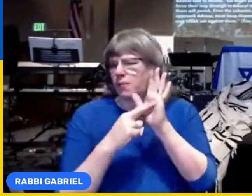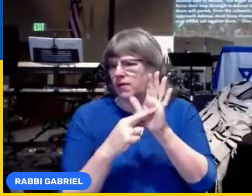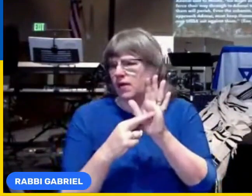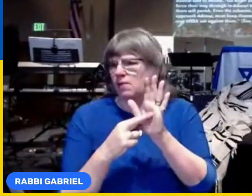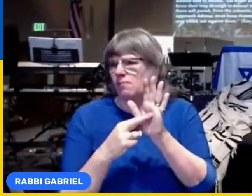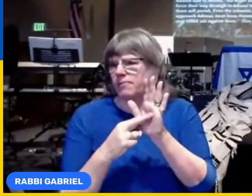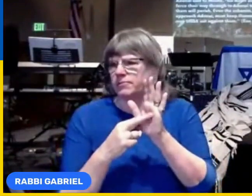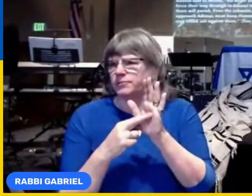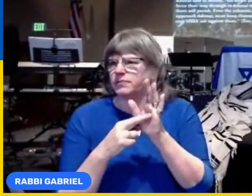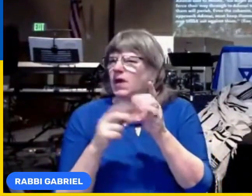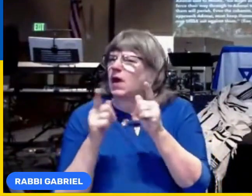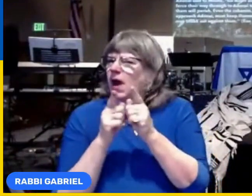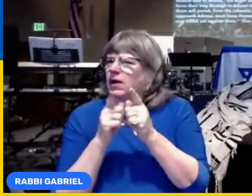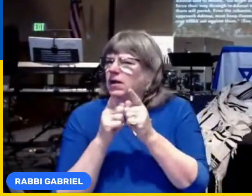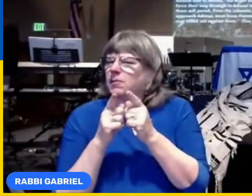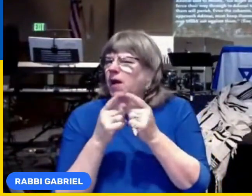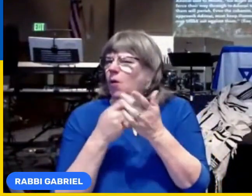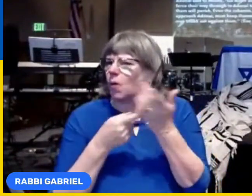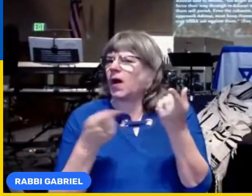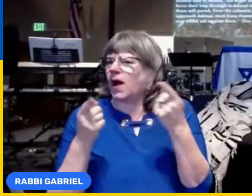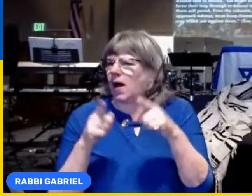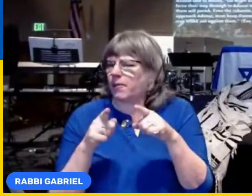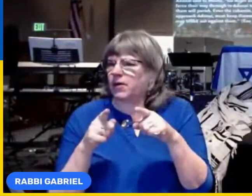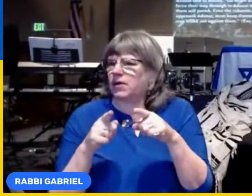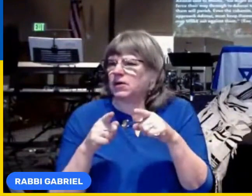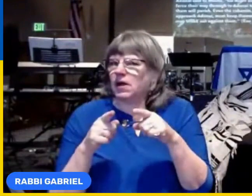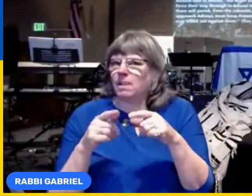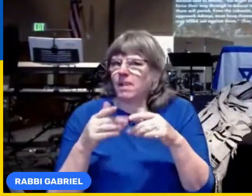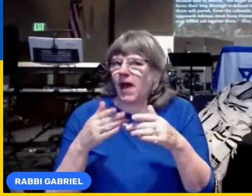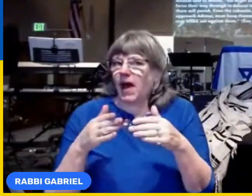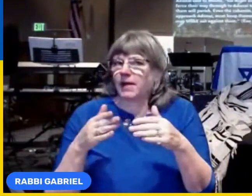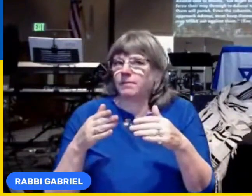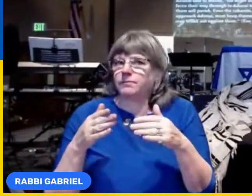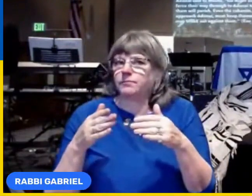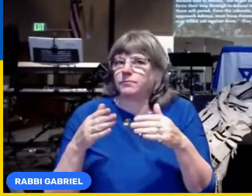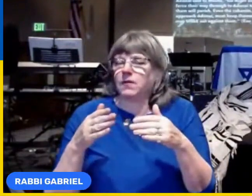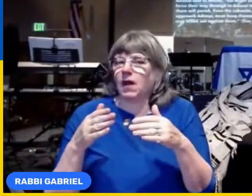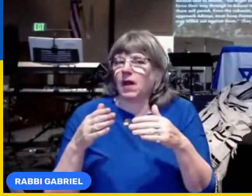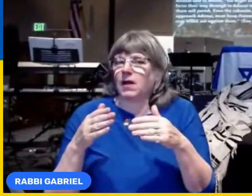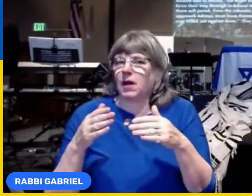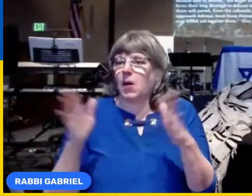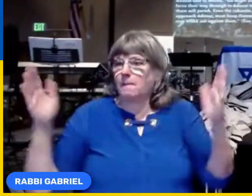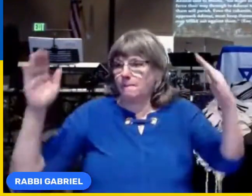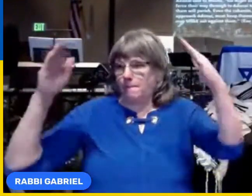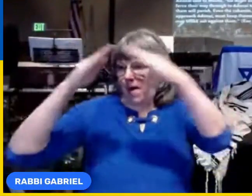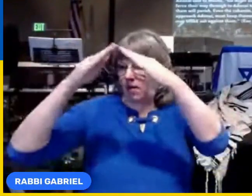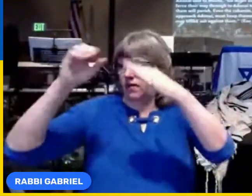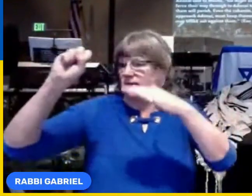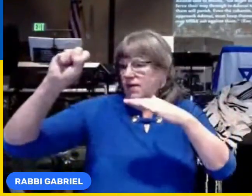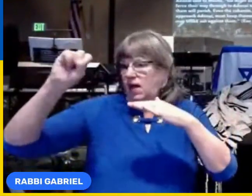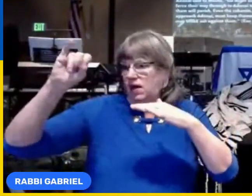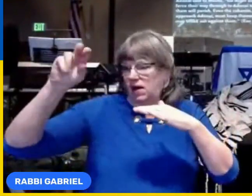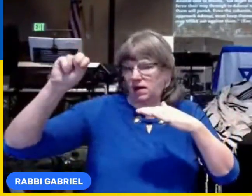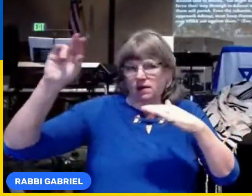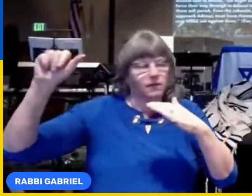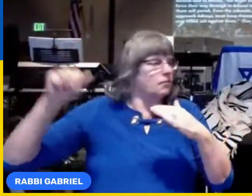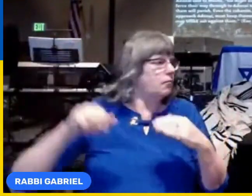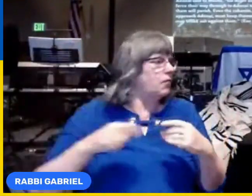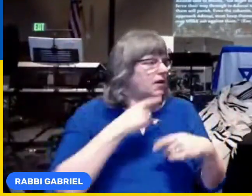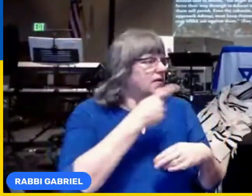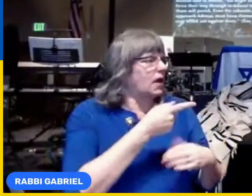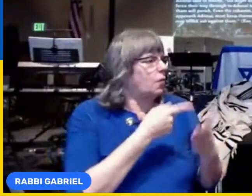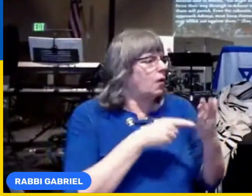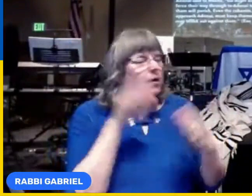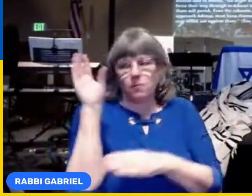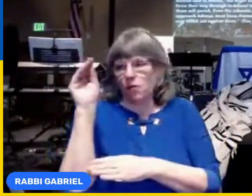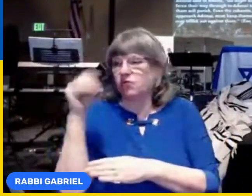a microcosm of what happened at Mount Sinai. This is why we start with what Moshe used to say,